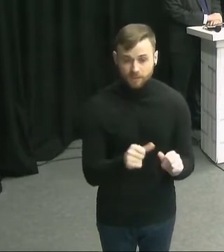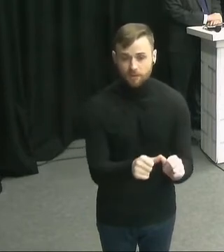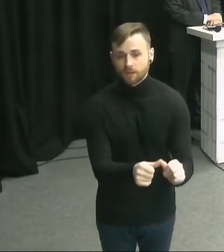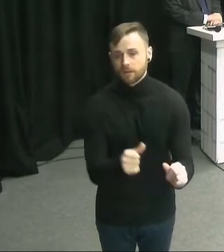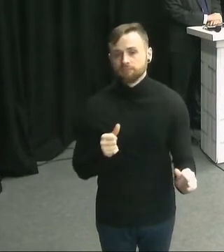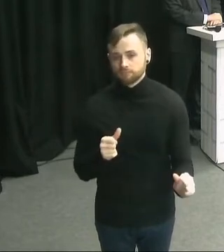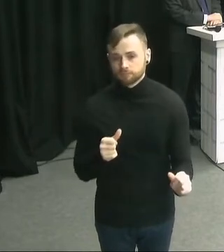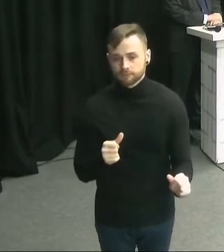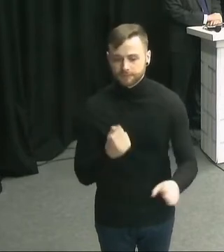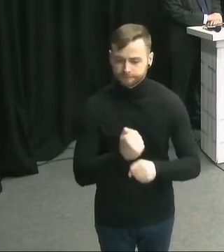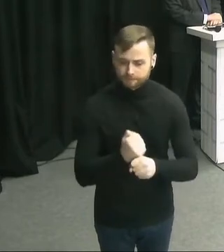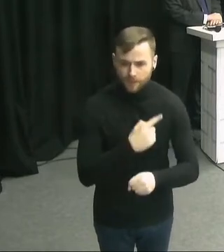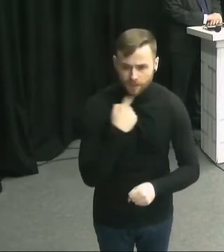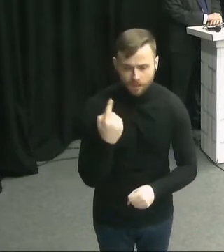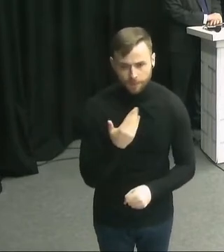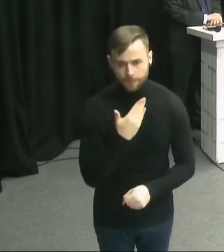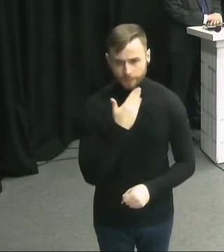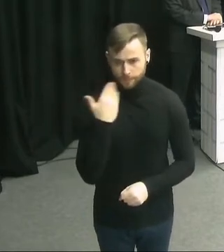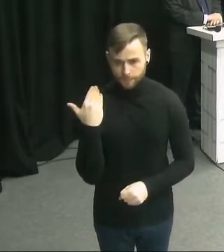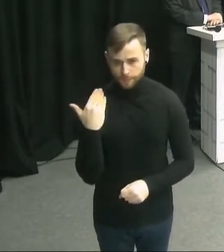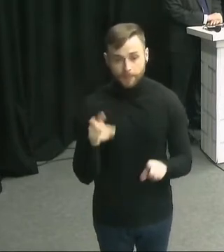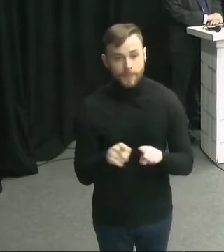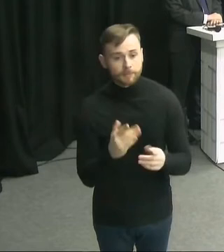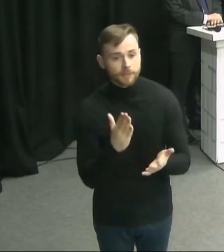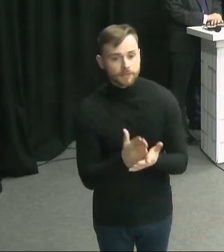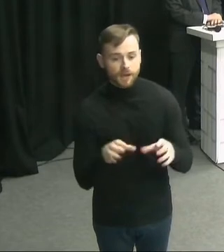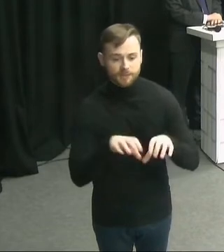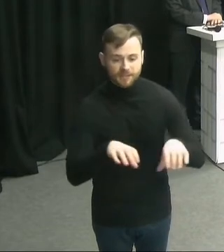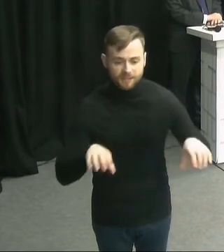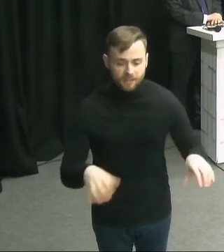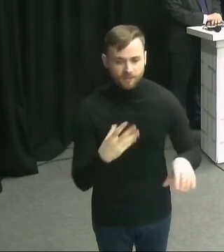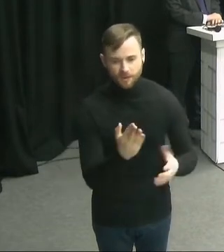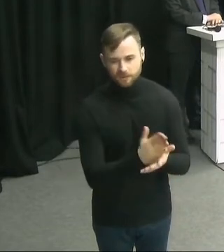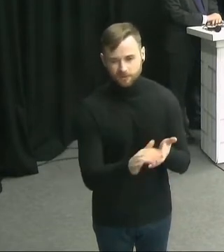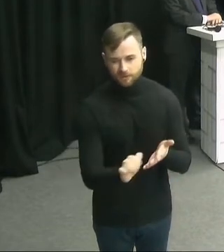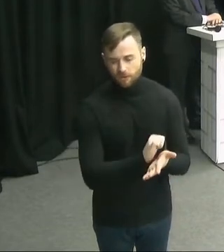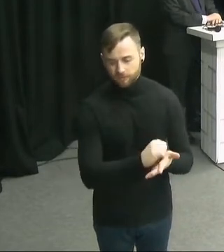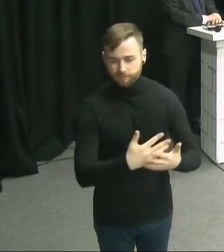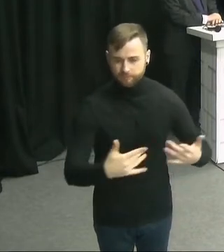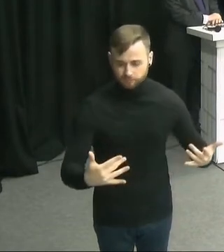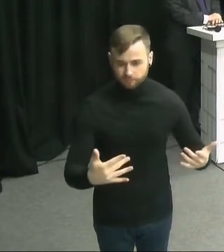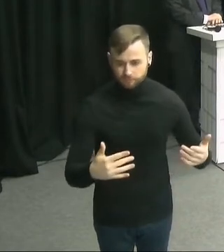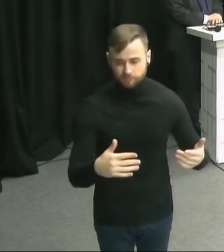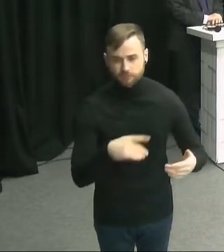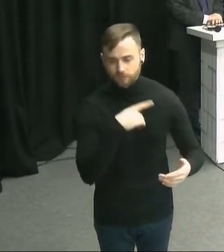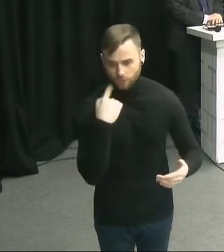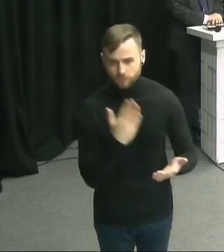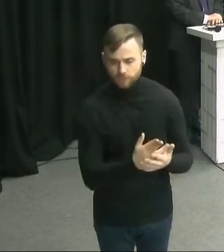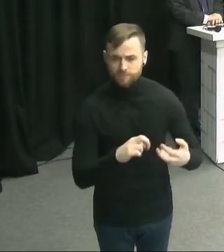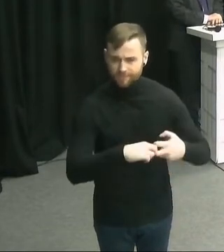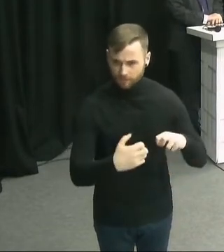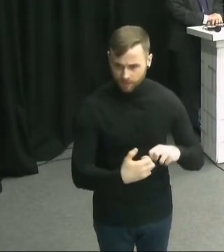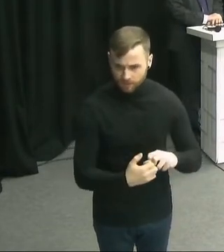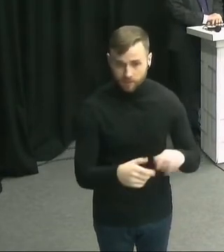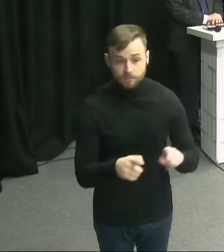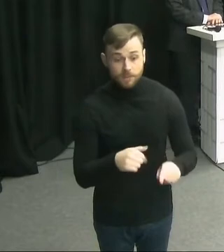lagging behind. We really need to do much more. We have some administrative red tape. And